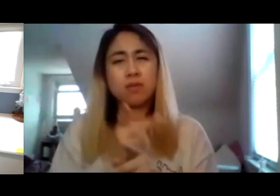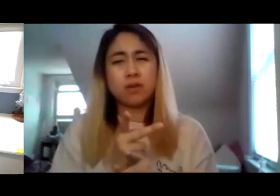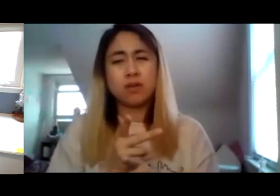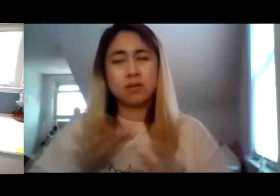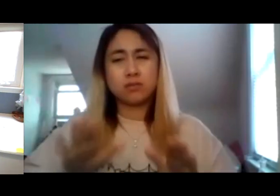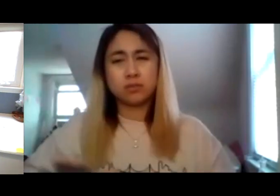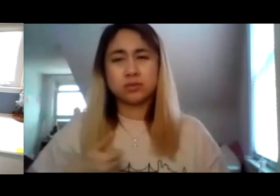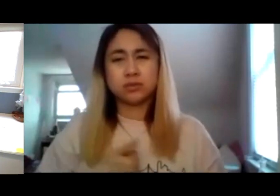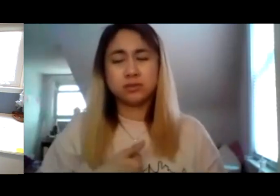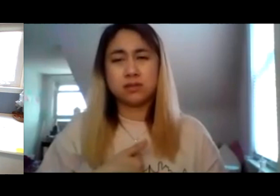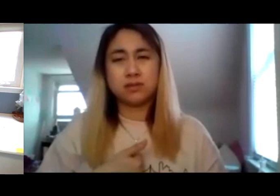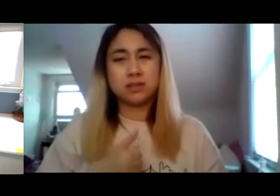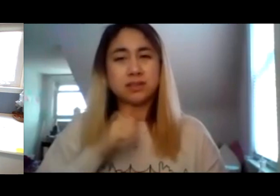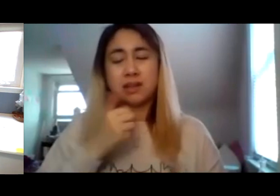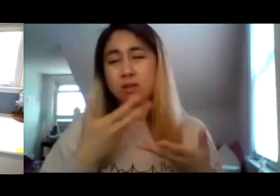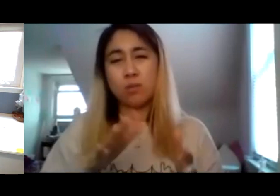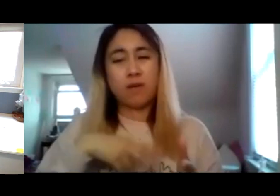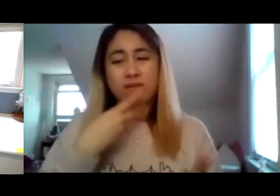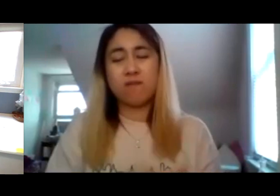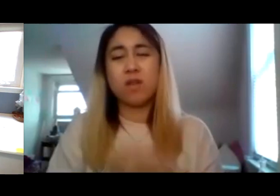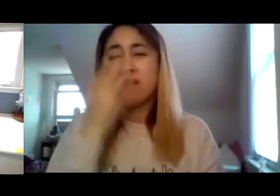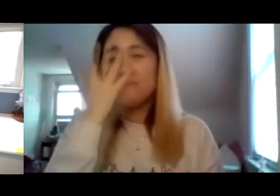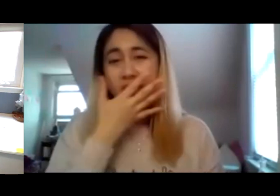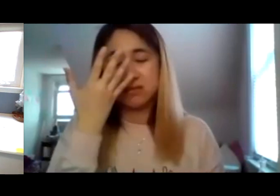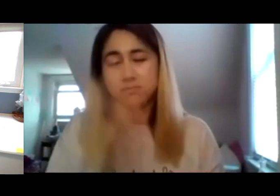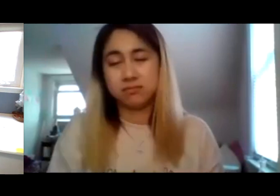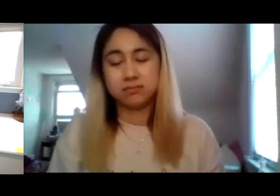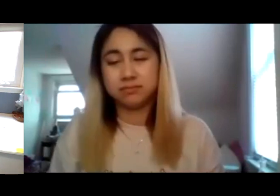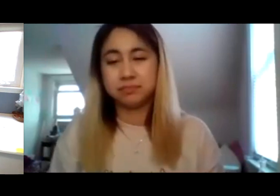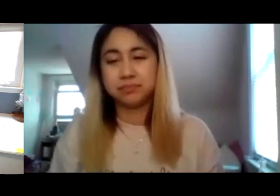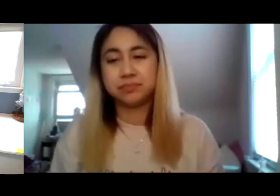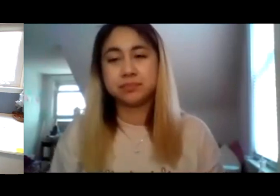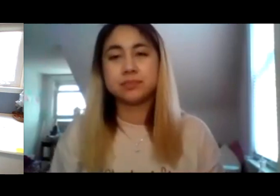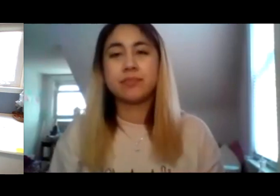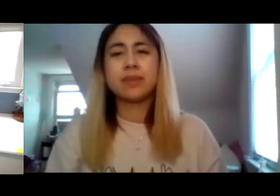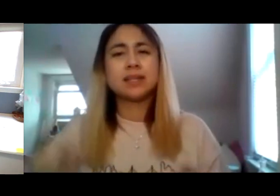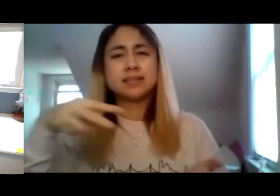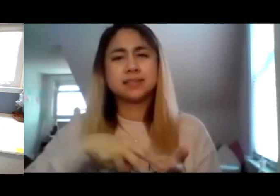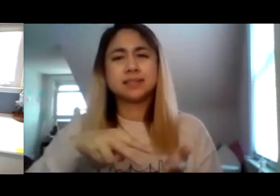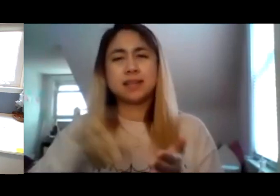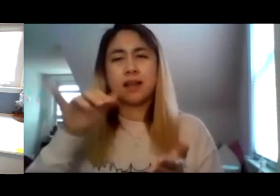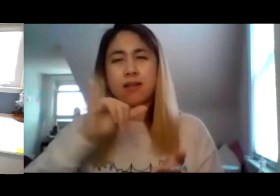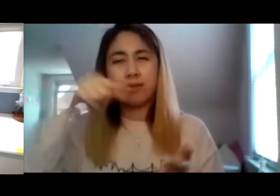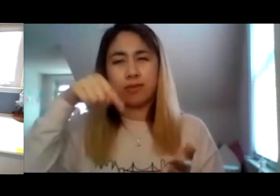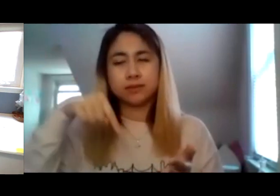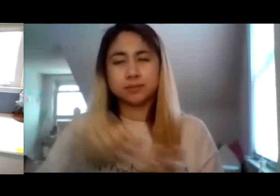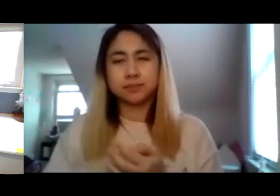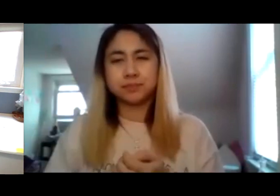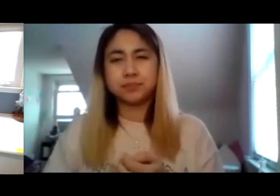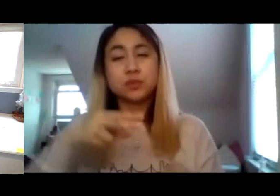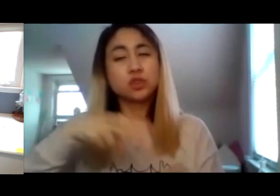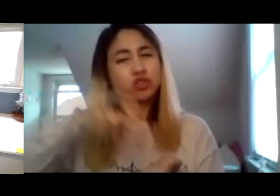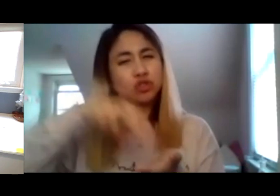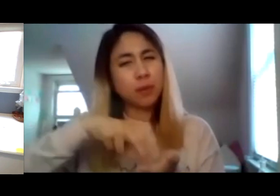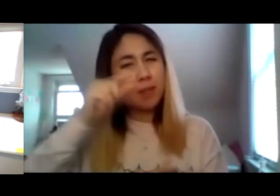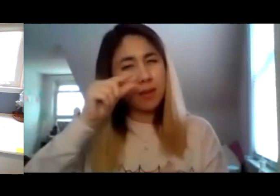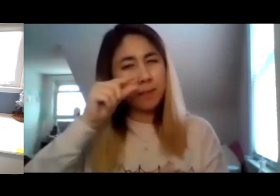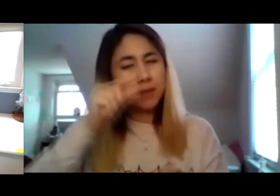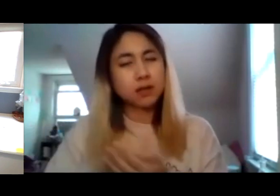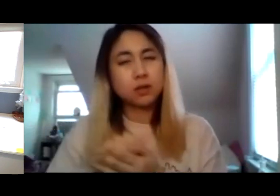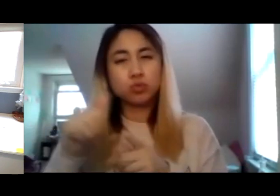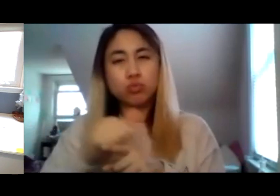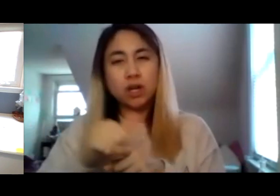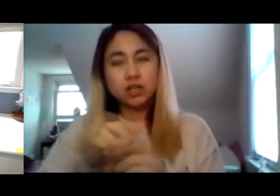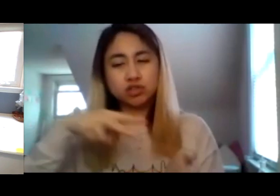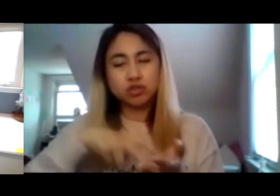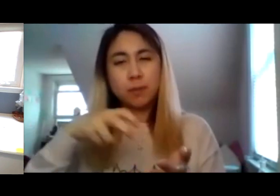on our face. Okay, so our donkey kicks, we can either just stand right here and just jump a little, practice jumping on